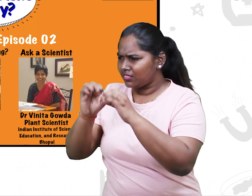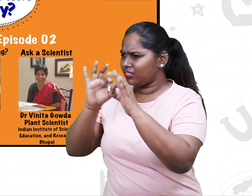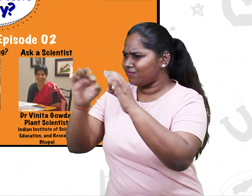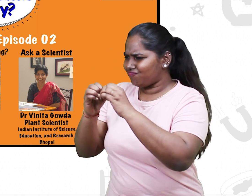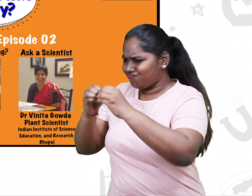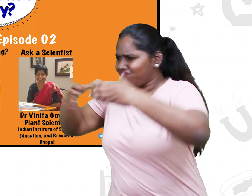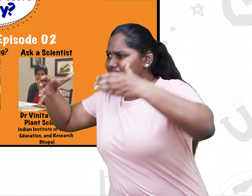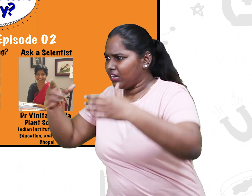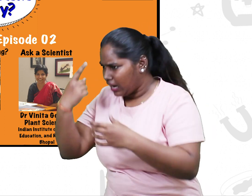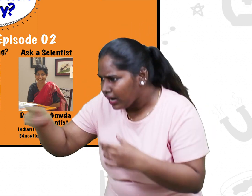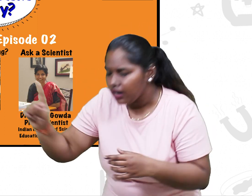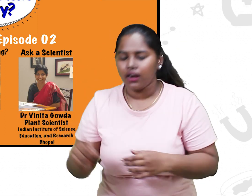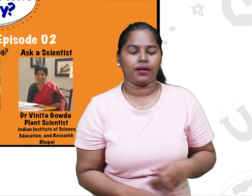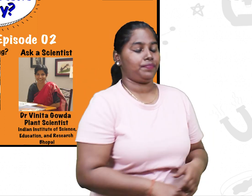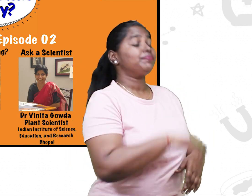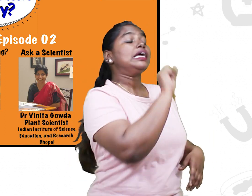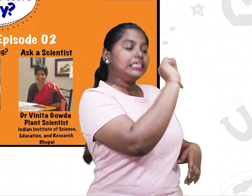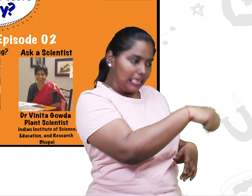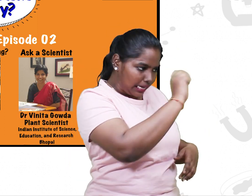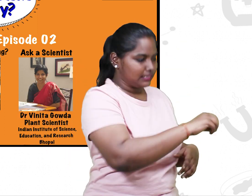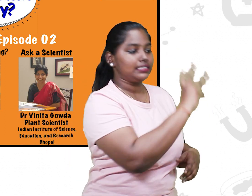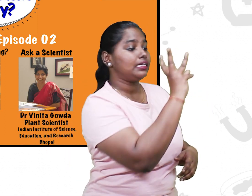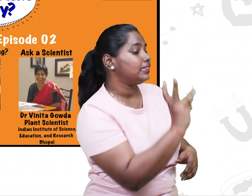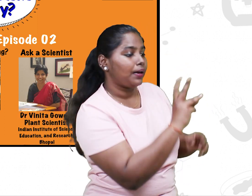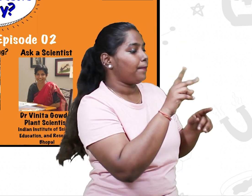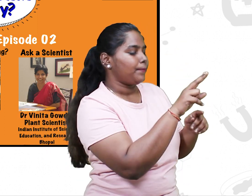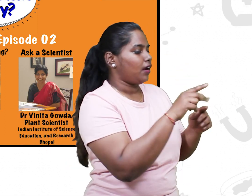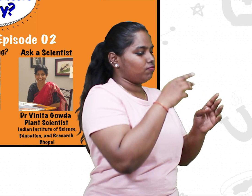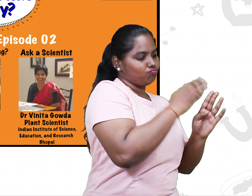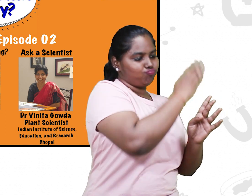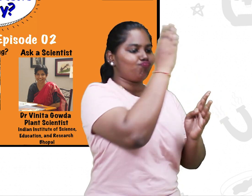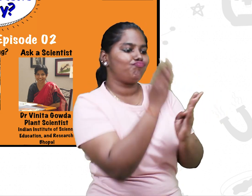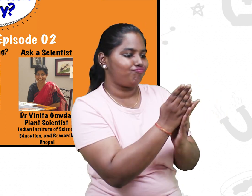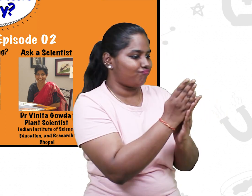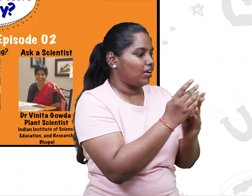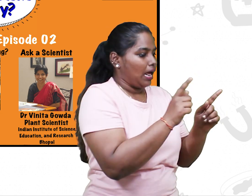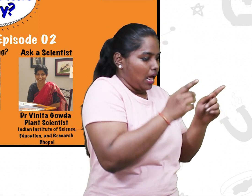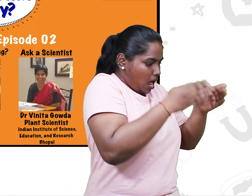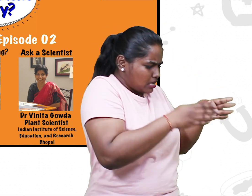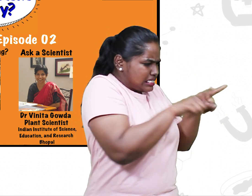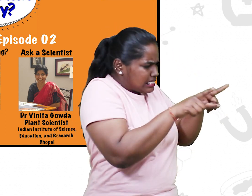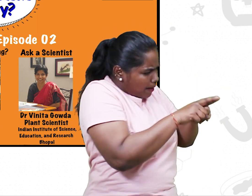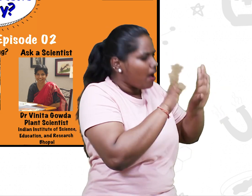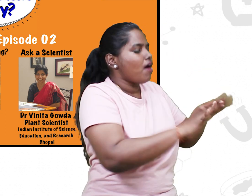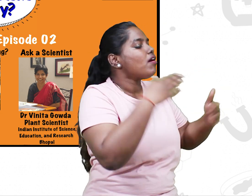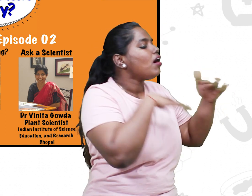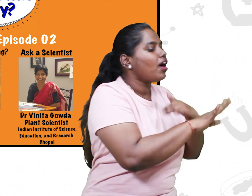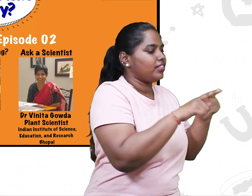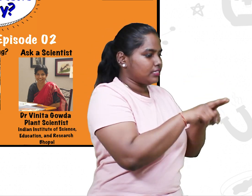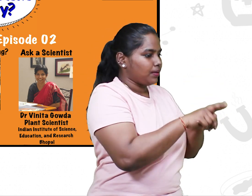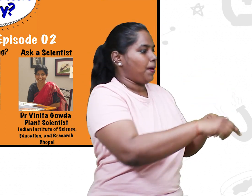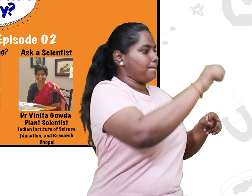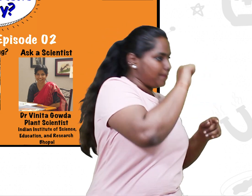The third step happens parallel to the second. While cells are becoming specialized, they get bigger by drawing more